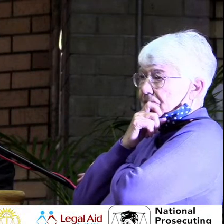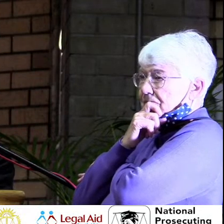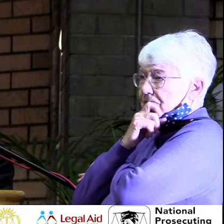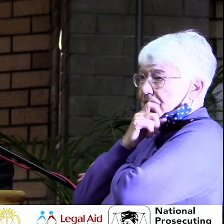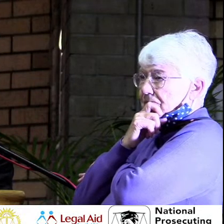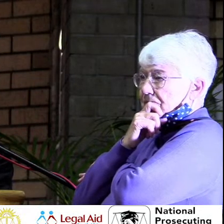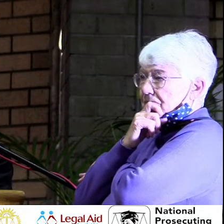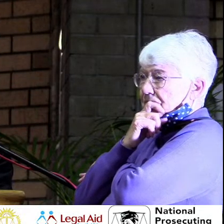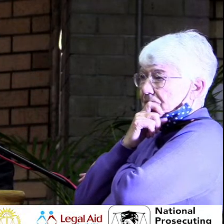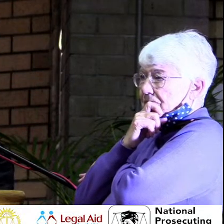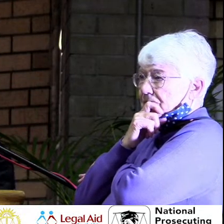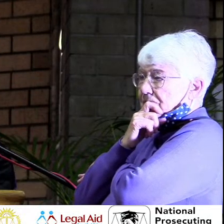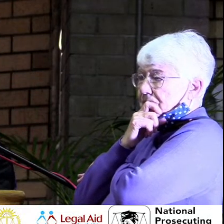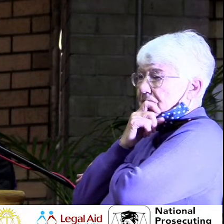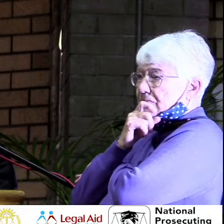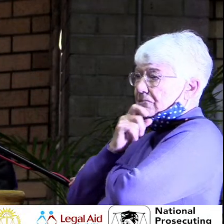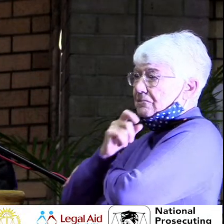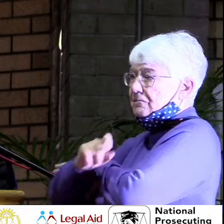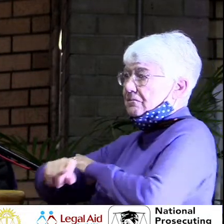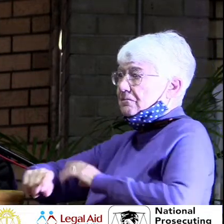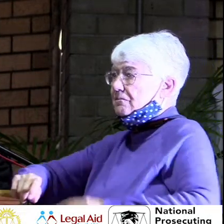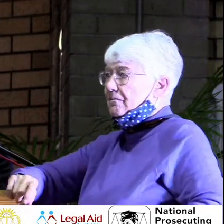then summarize the issues.